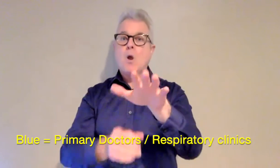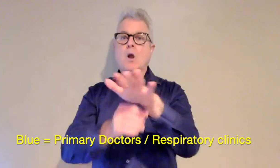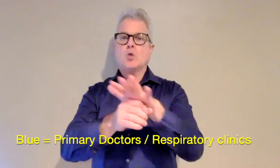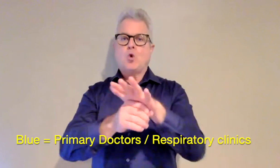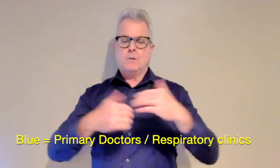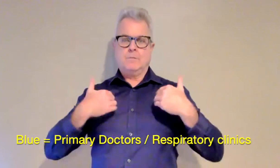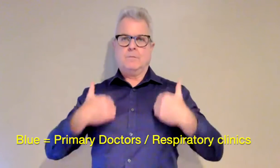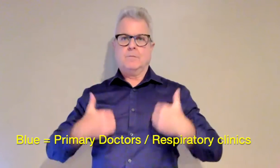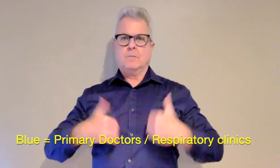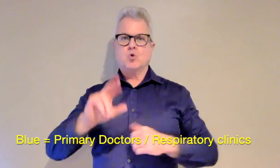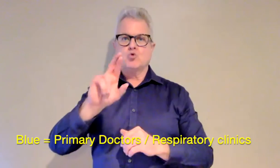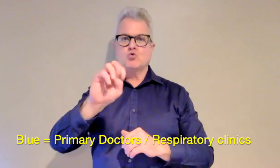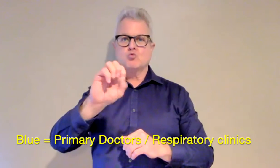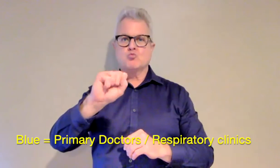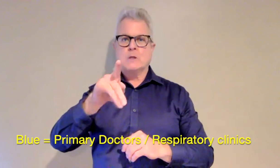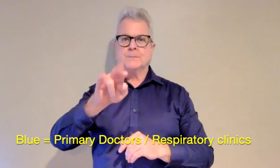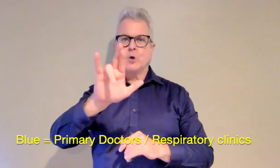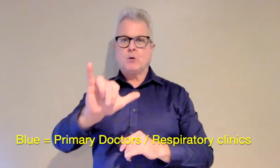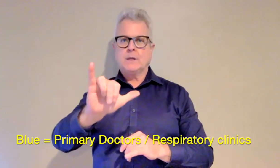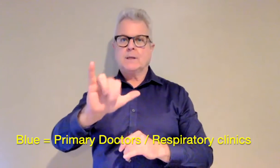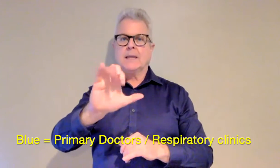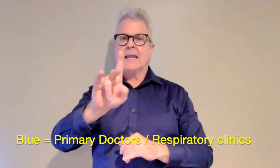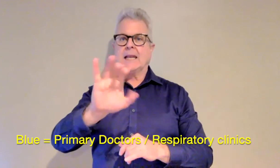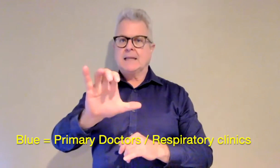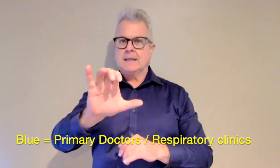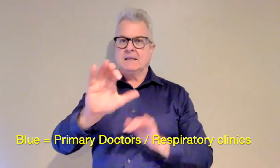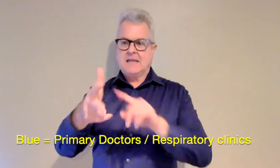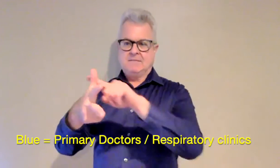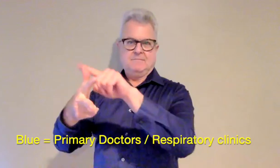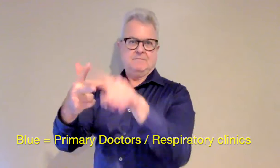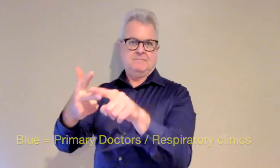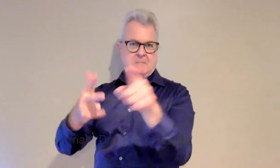is by the physicians or your local respiratory clinic.